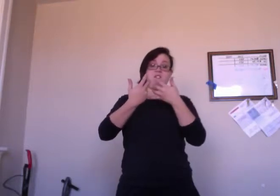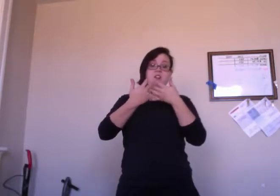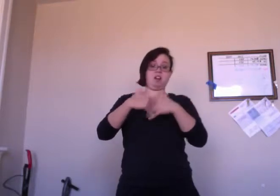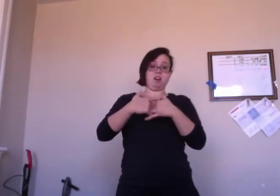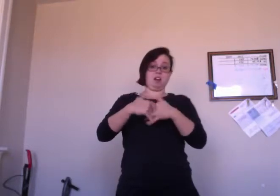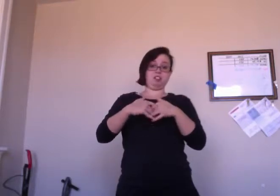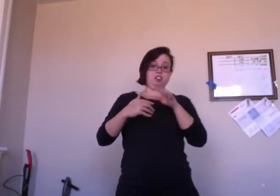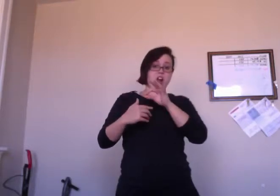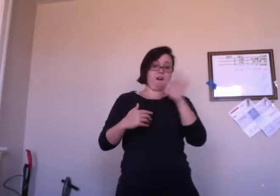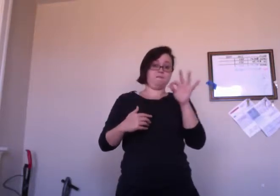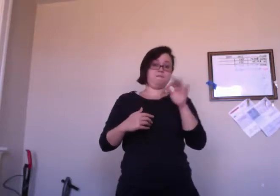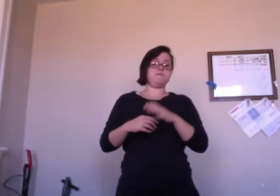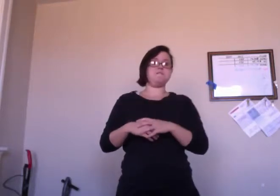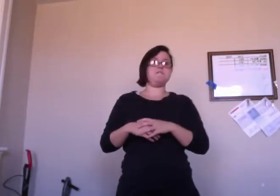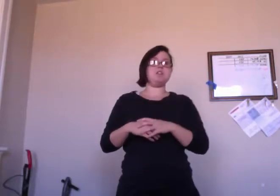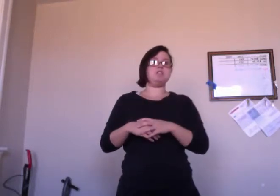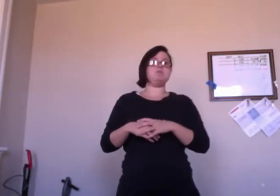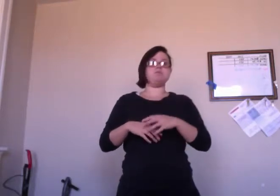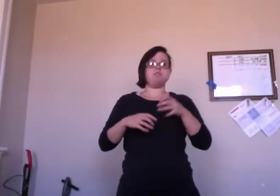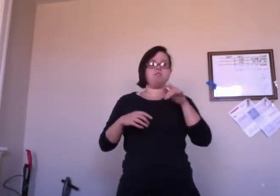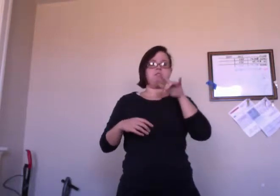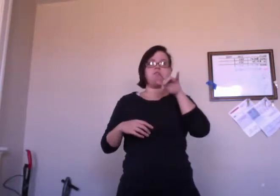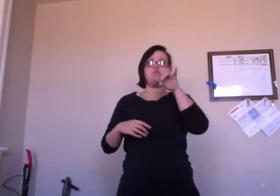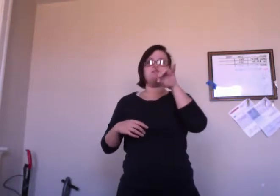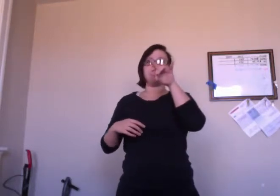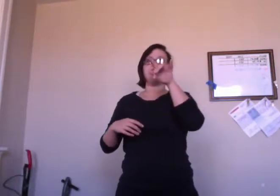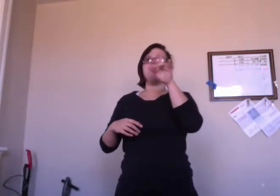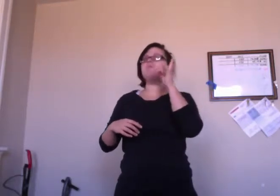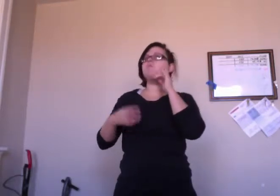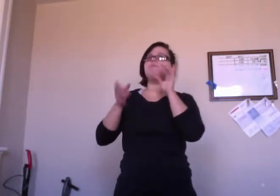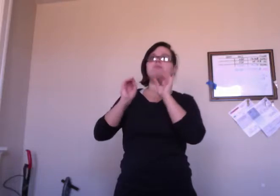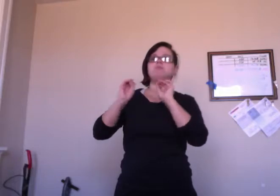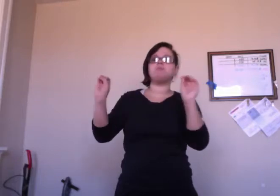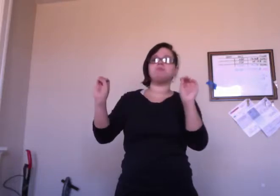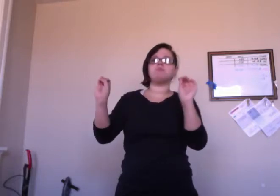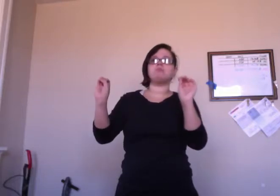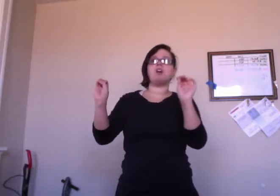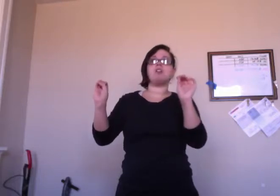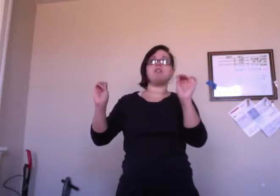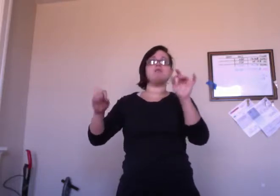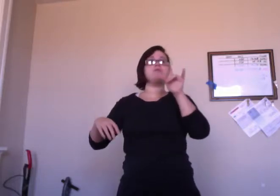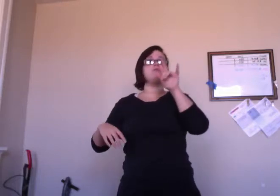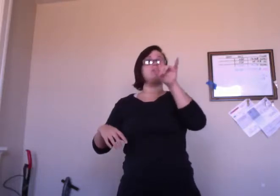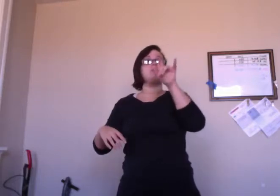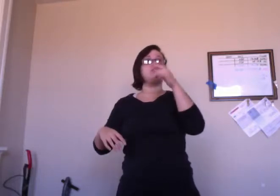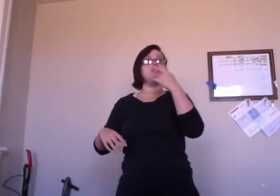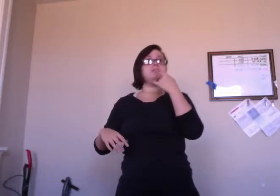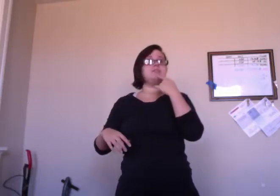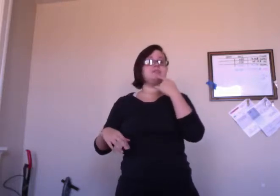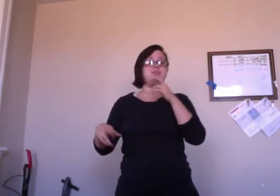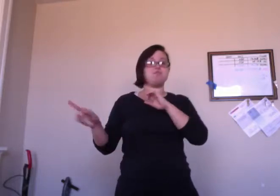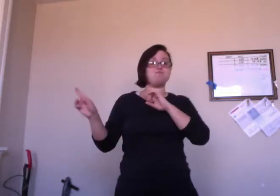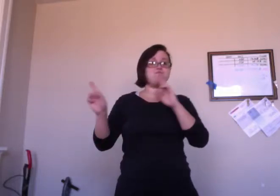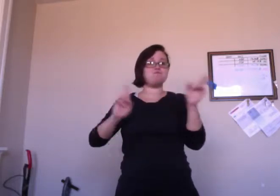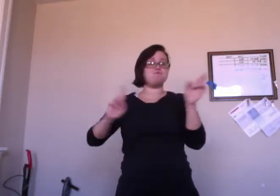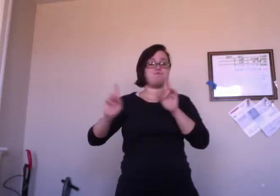words, as unemotional 3 words as I've ever heard. He says, brace for impact. I didn't have to talk to the